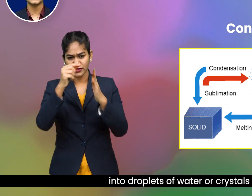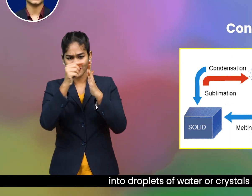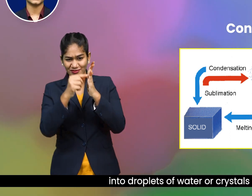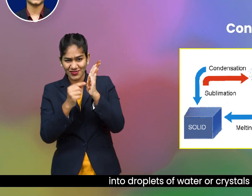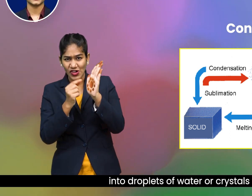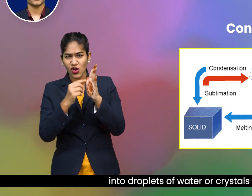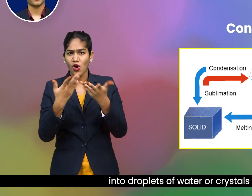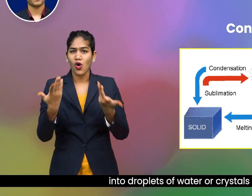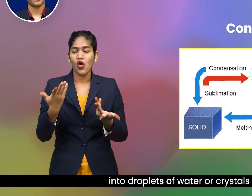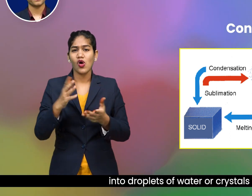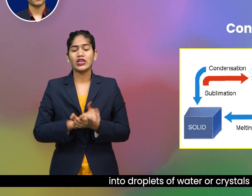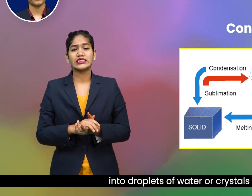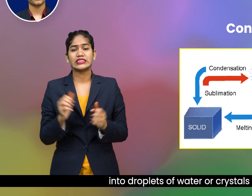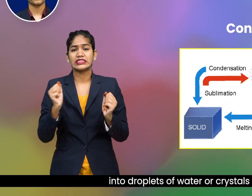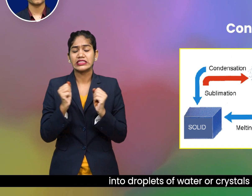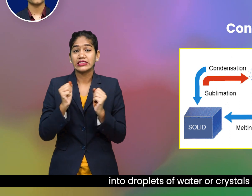of ice.